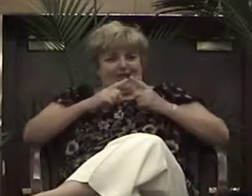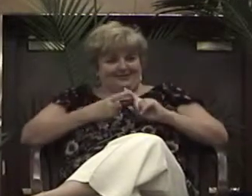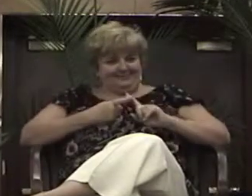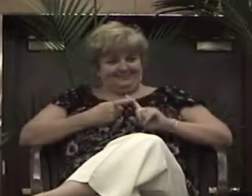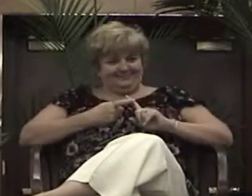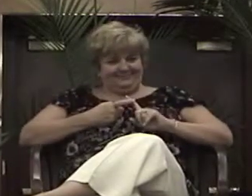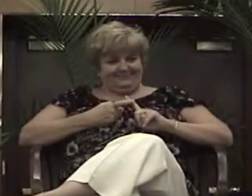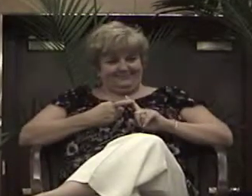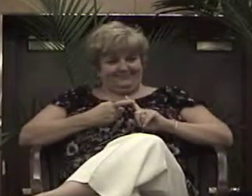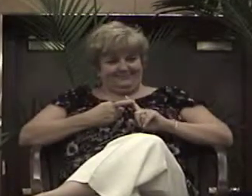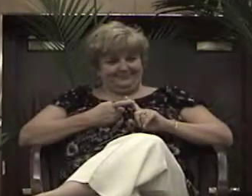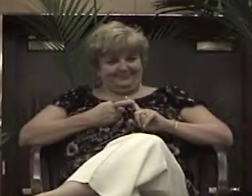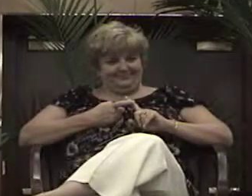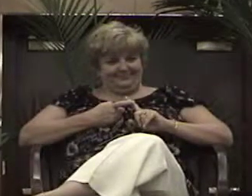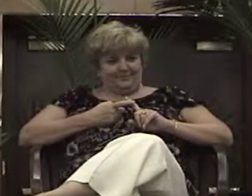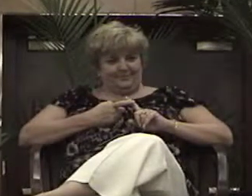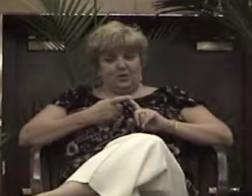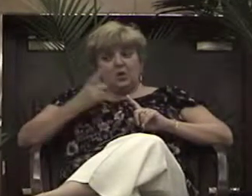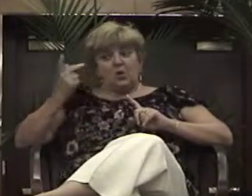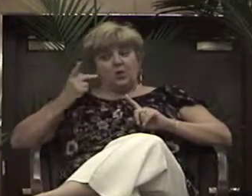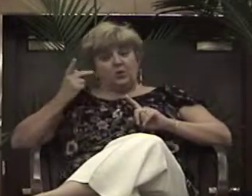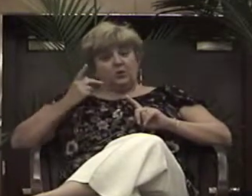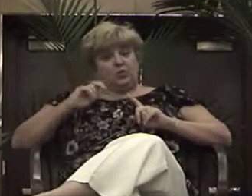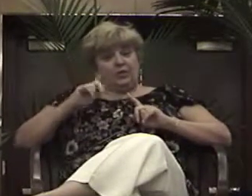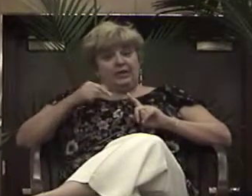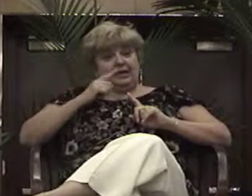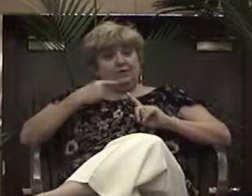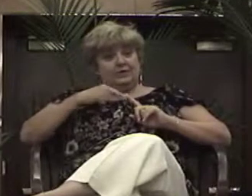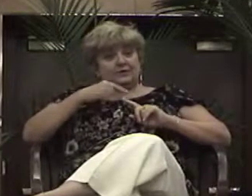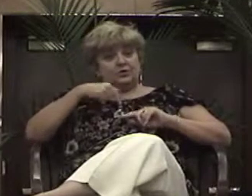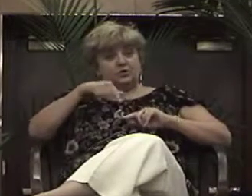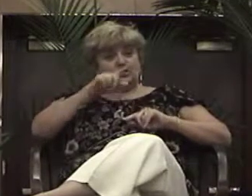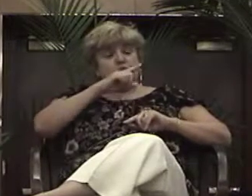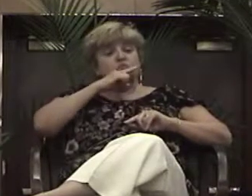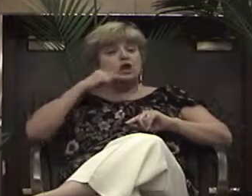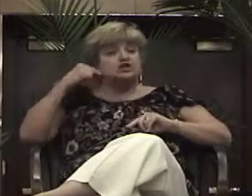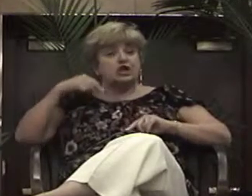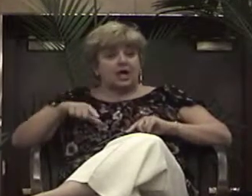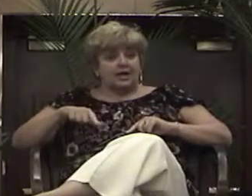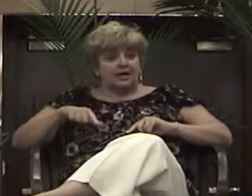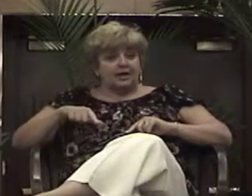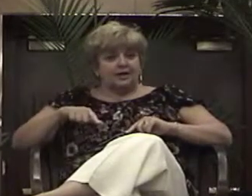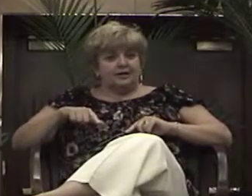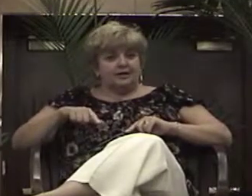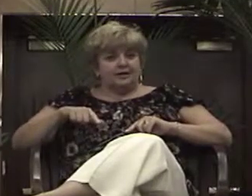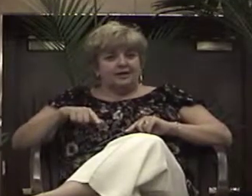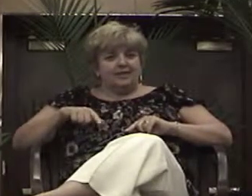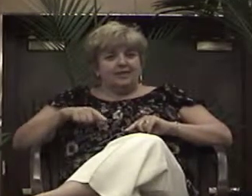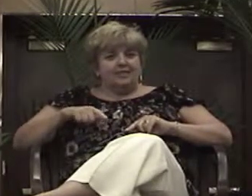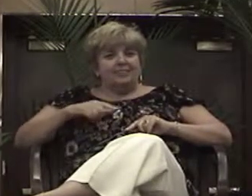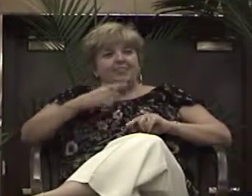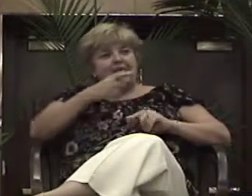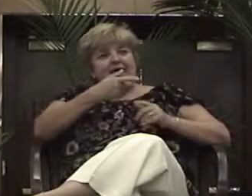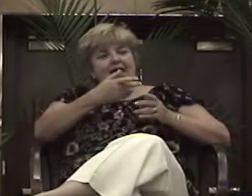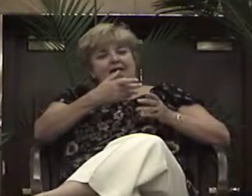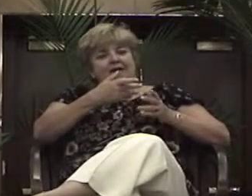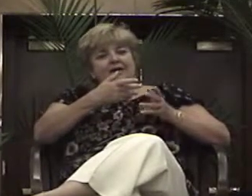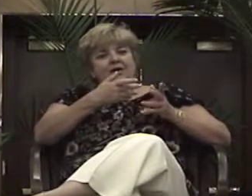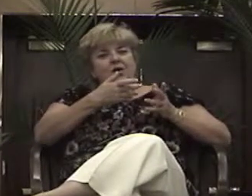When we went to Russia, they called us. We didn't call them. We broke down a barrier over the God issue. Our